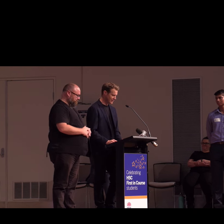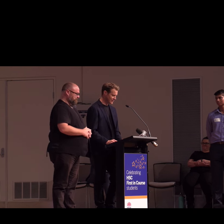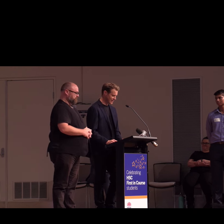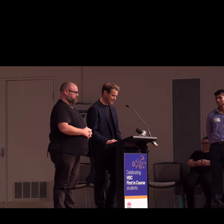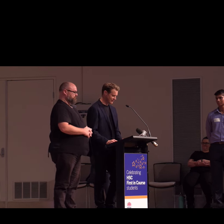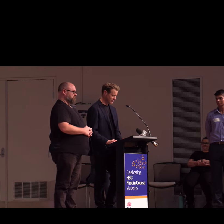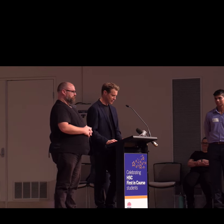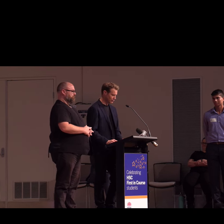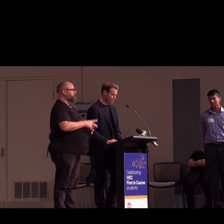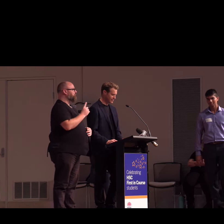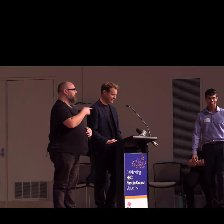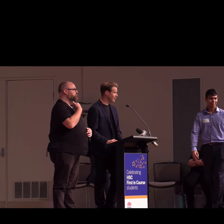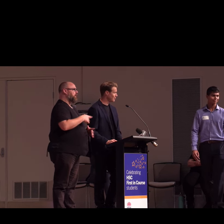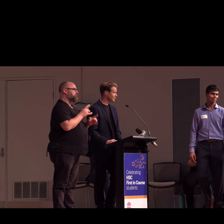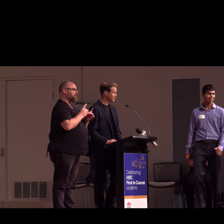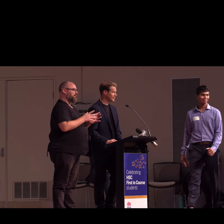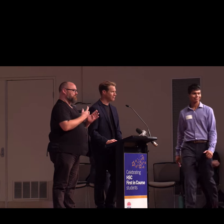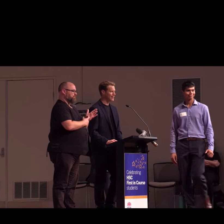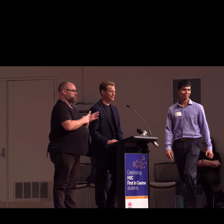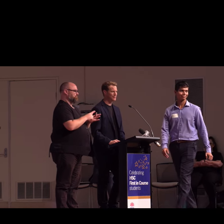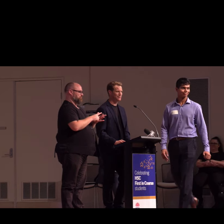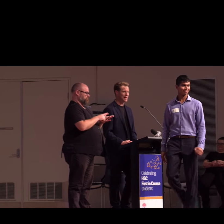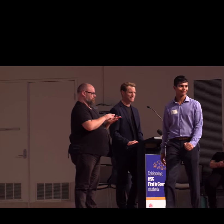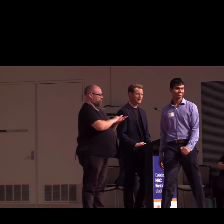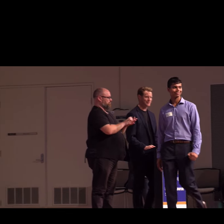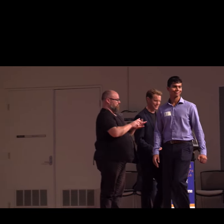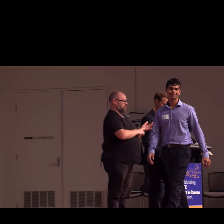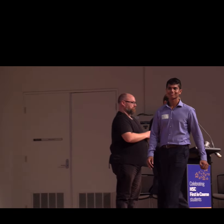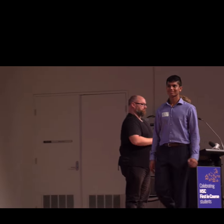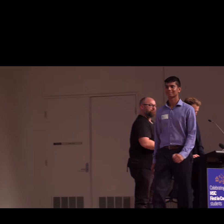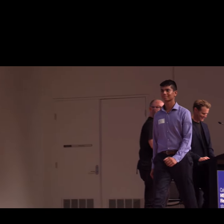Chinese beginners, Rowan Patel, New South Wales School of Languages.